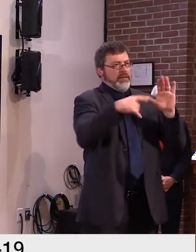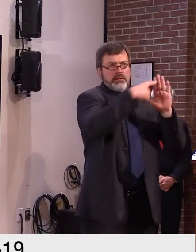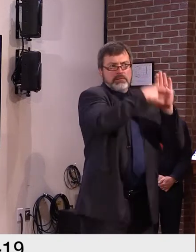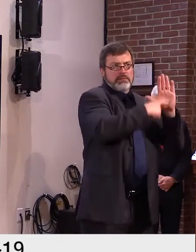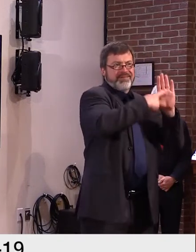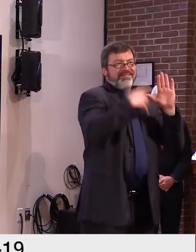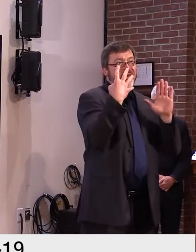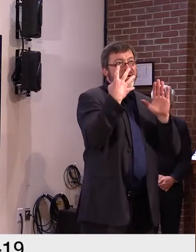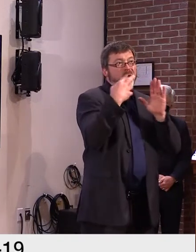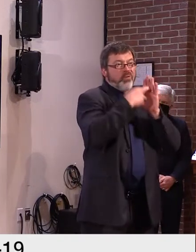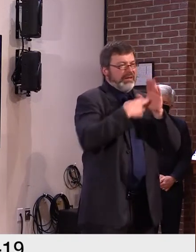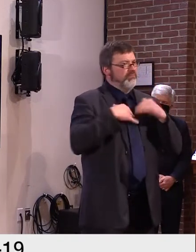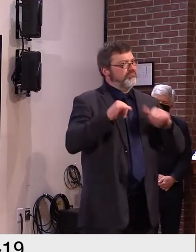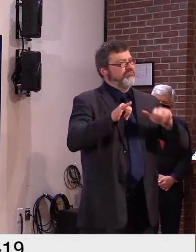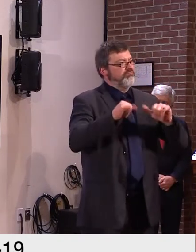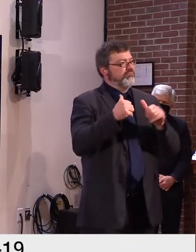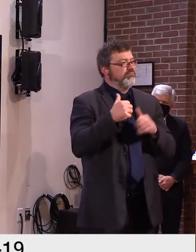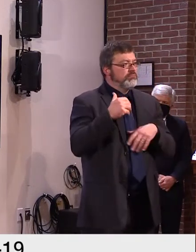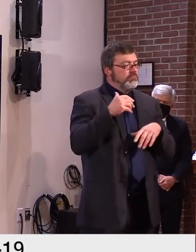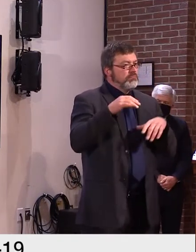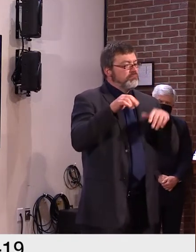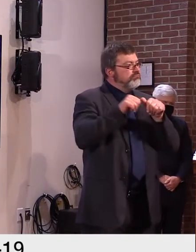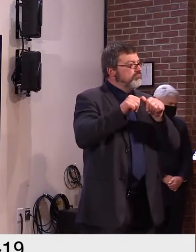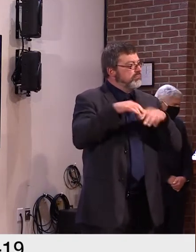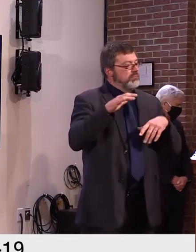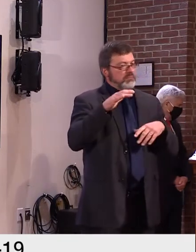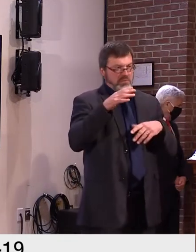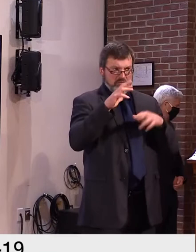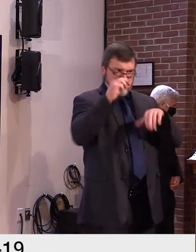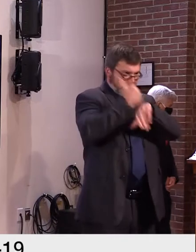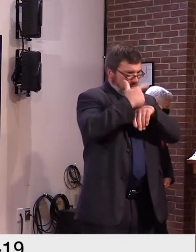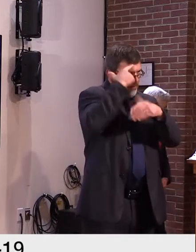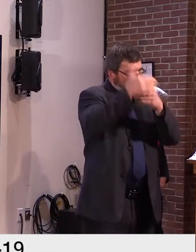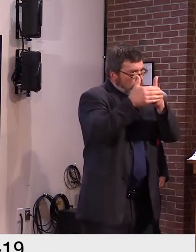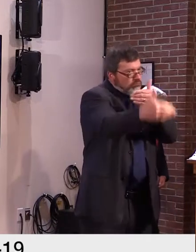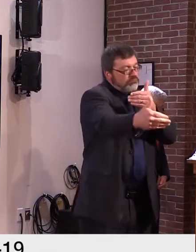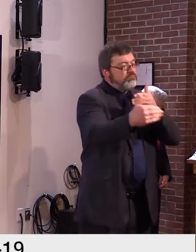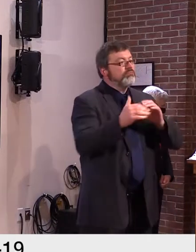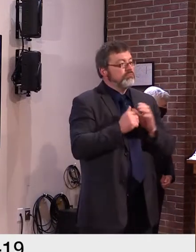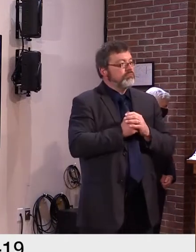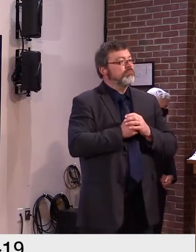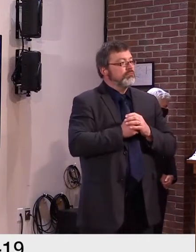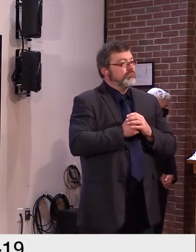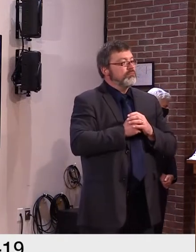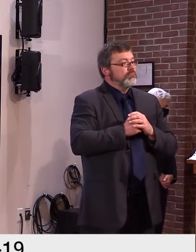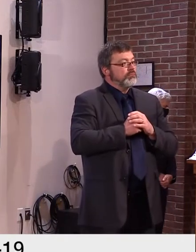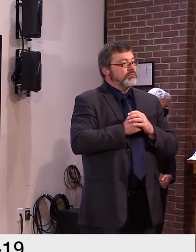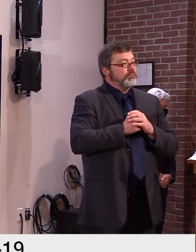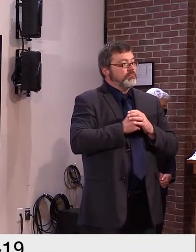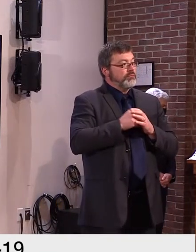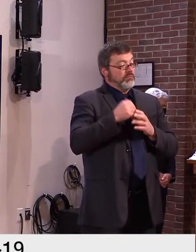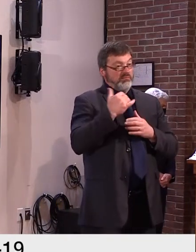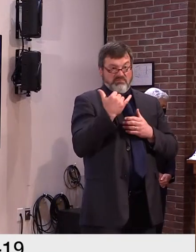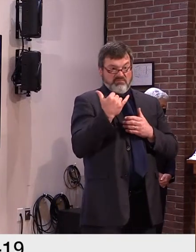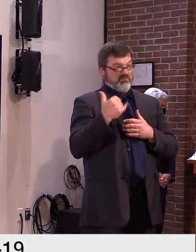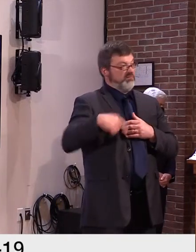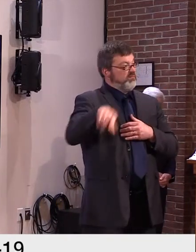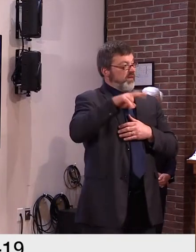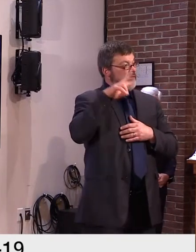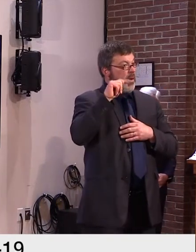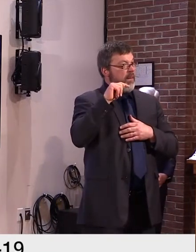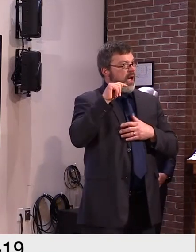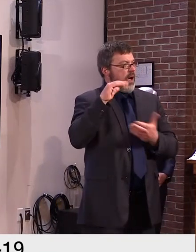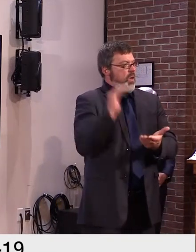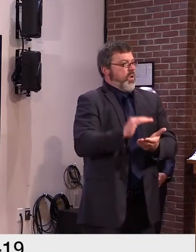So it's important that we maximize opportunities for in-person instruction now when the conditions are very positive to do so. As the